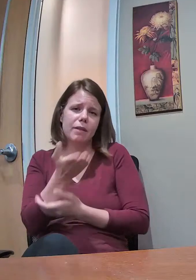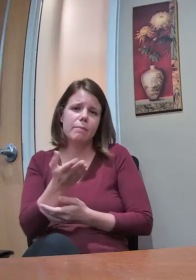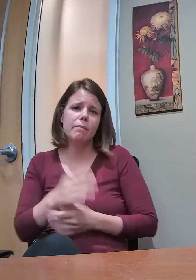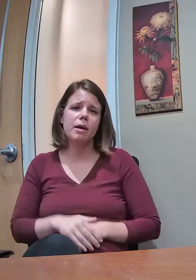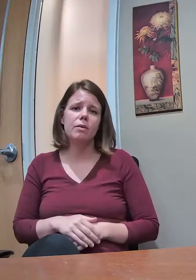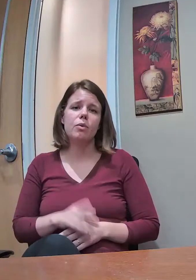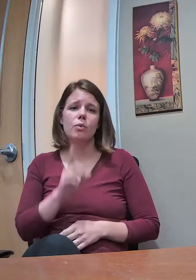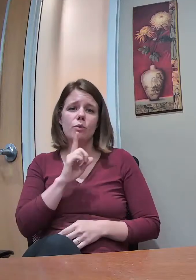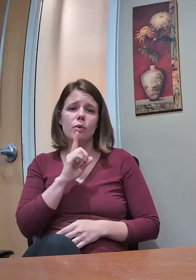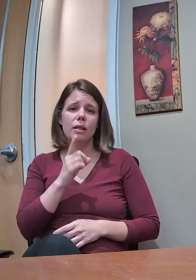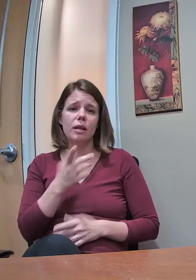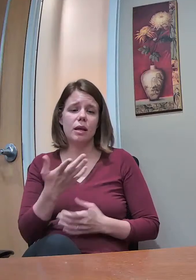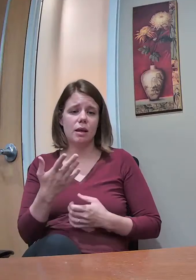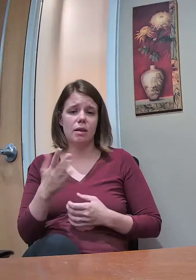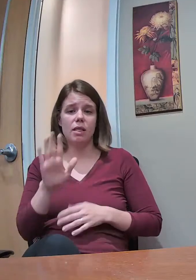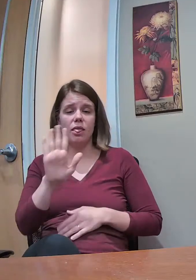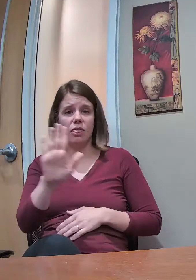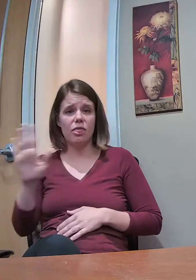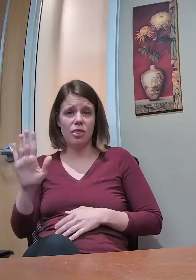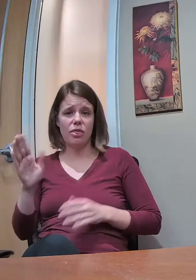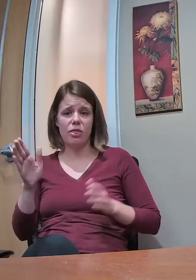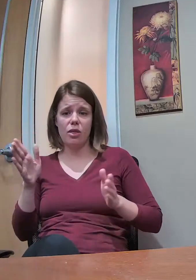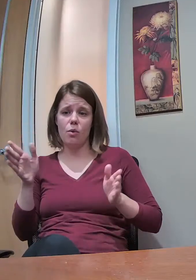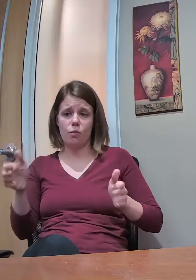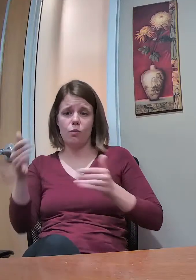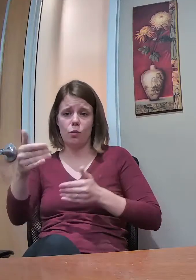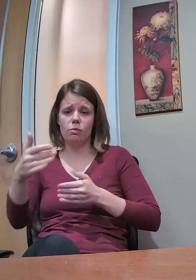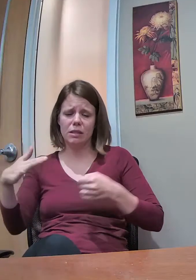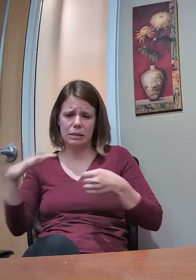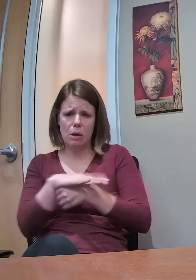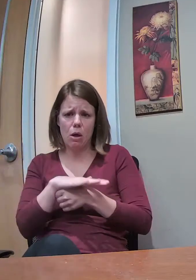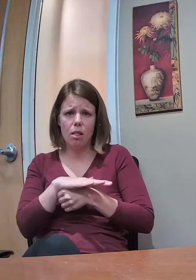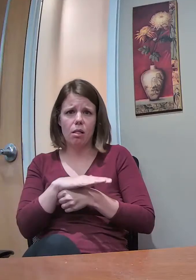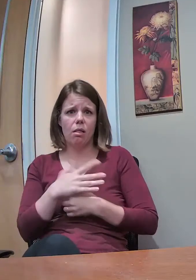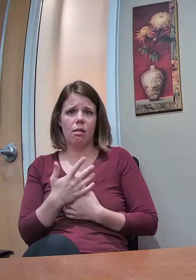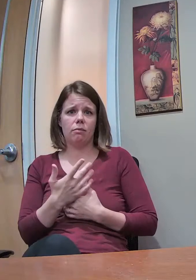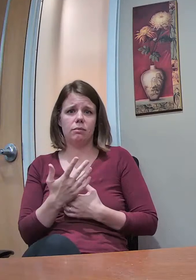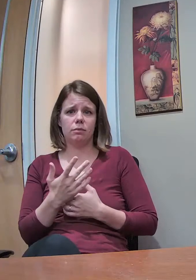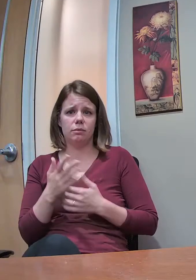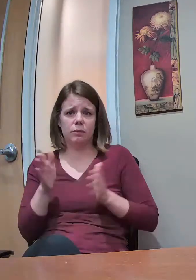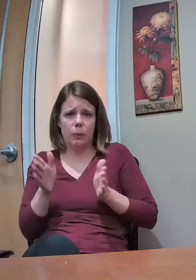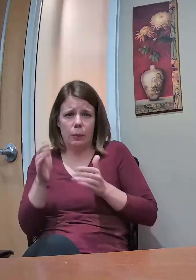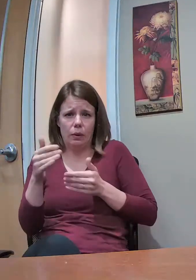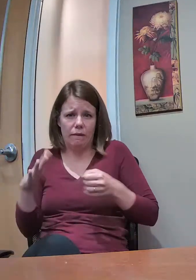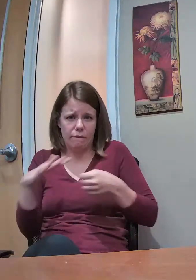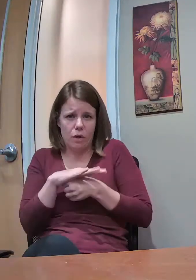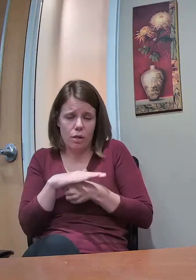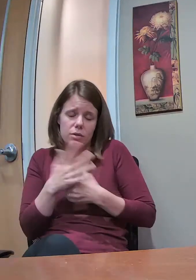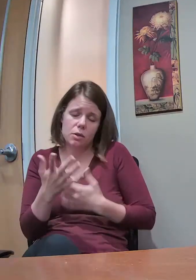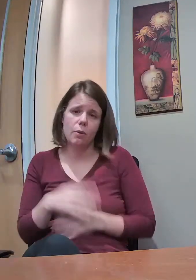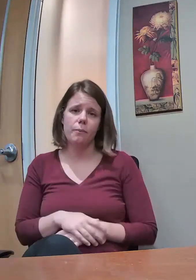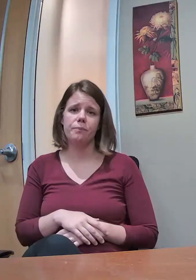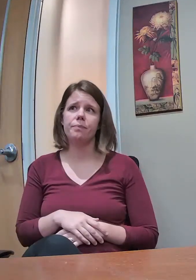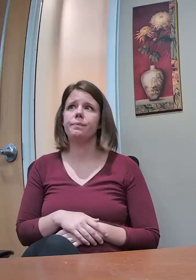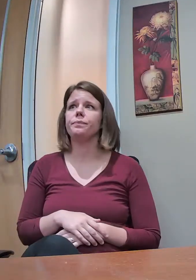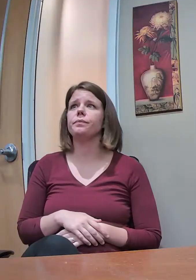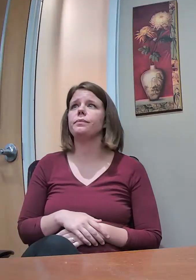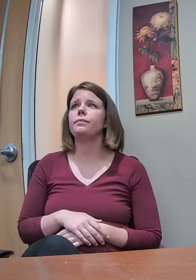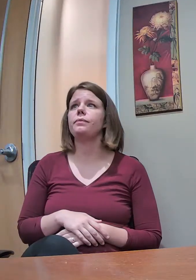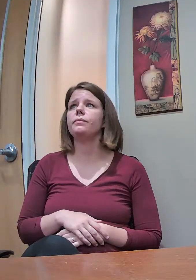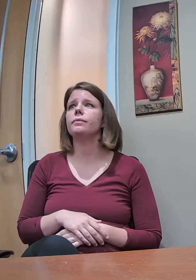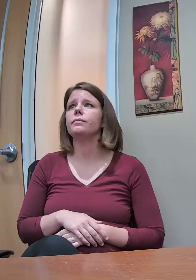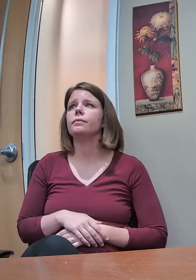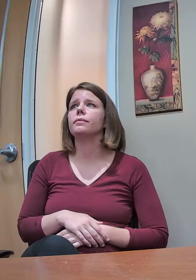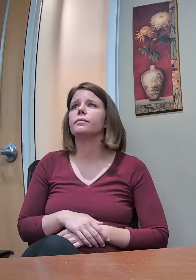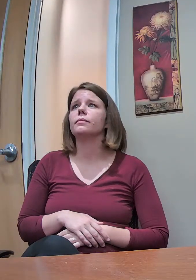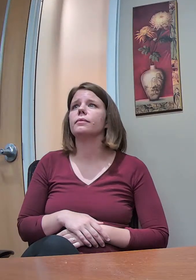running out of room. So, and I don't really have anything else to share with you at this time. See, there's a question,